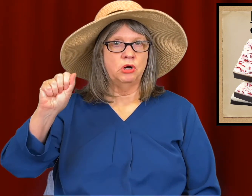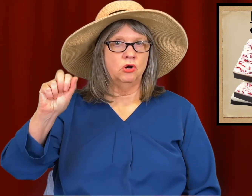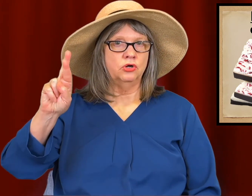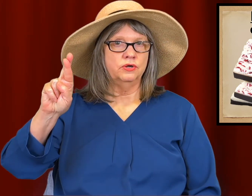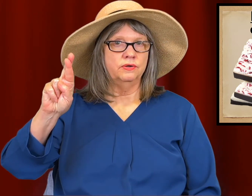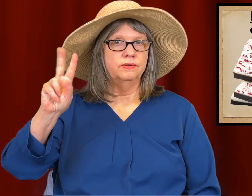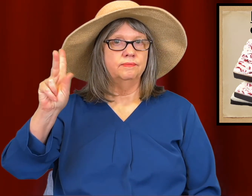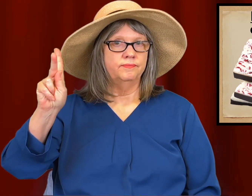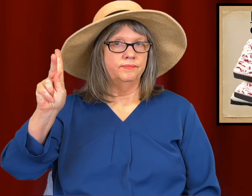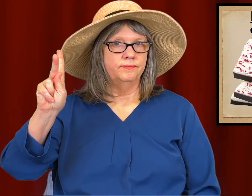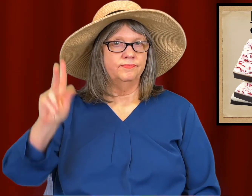bark.